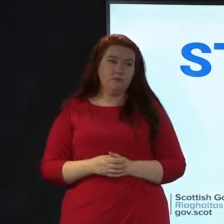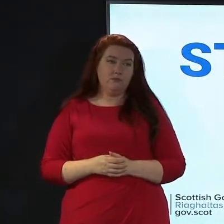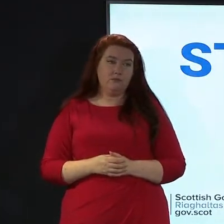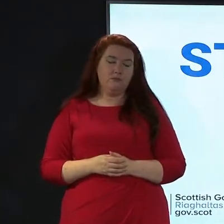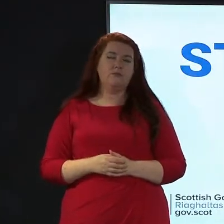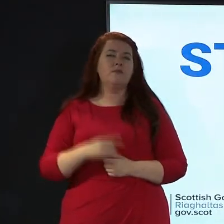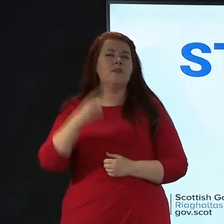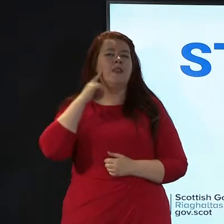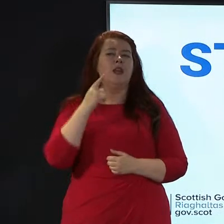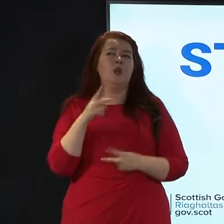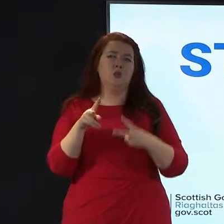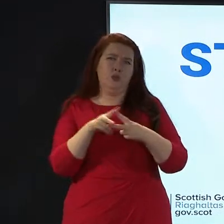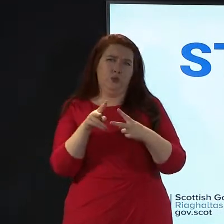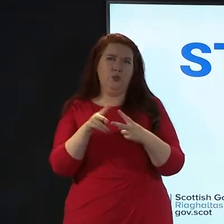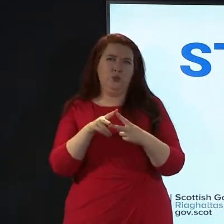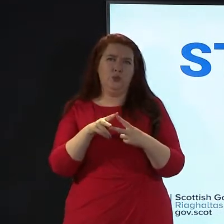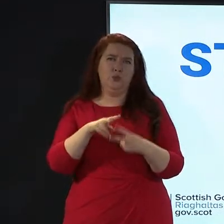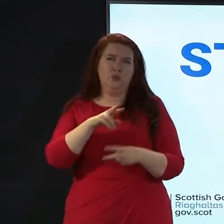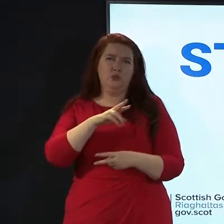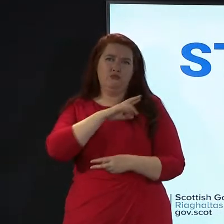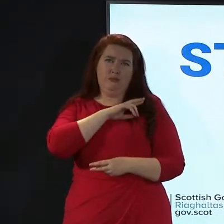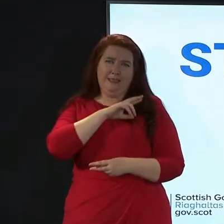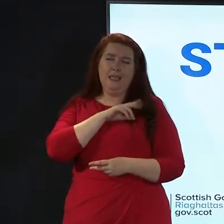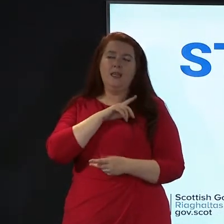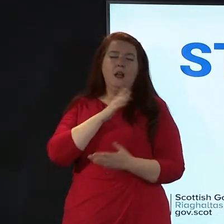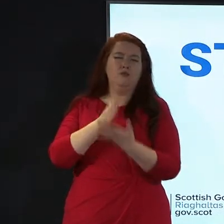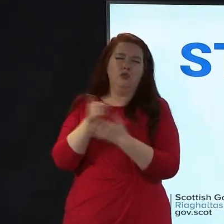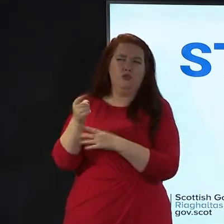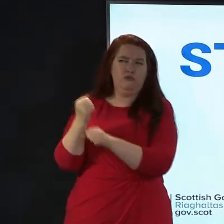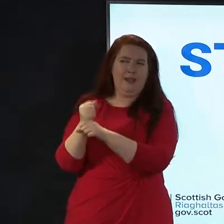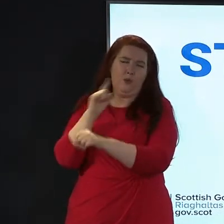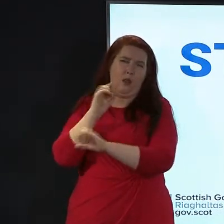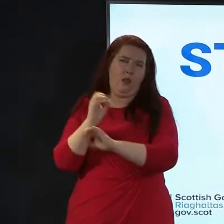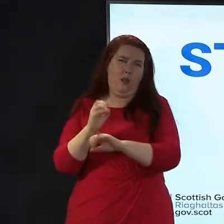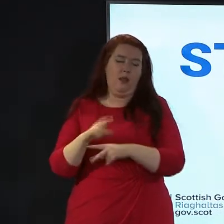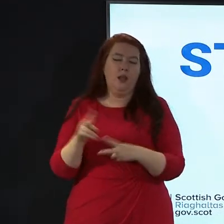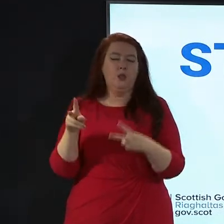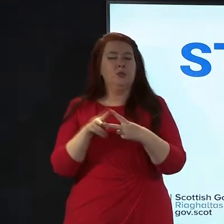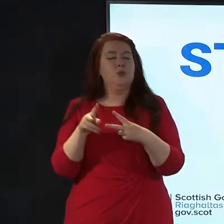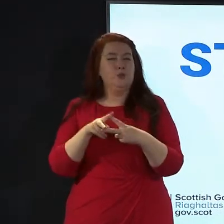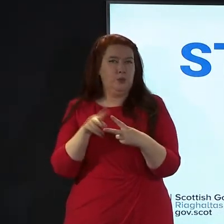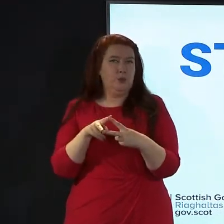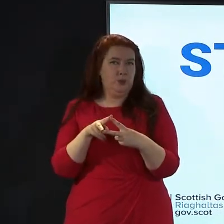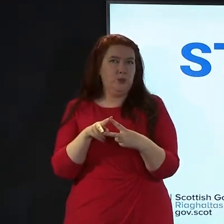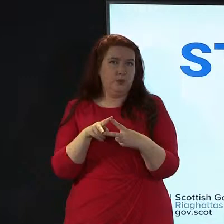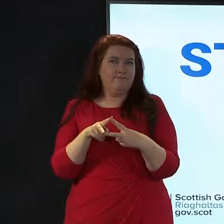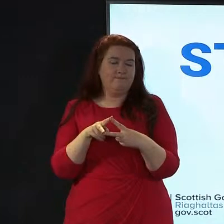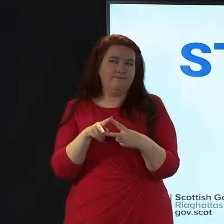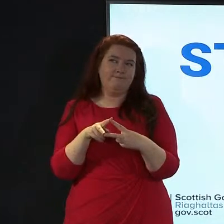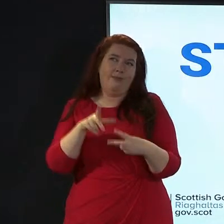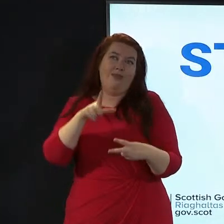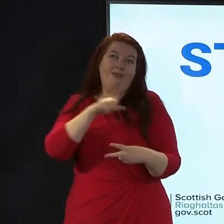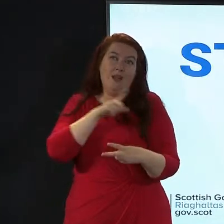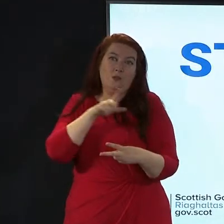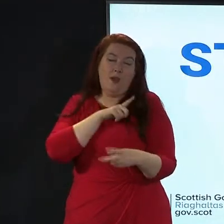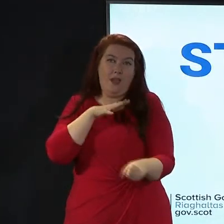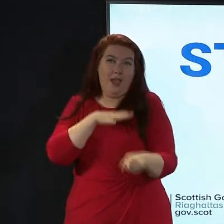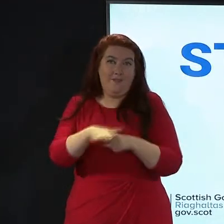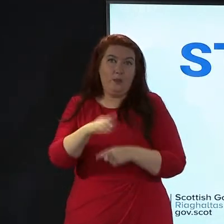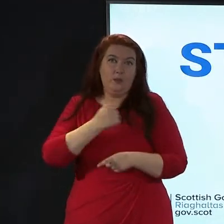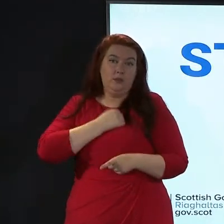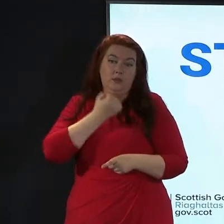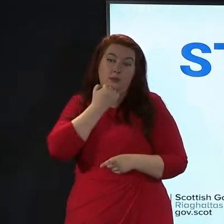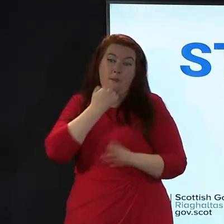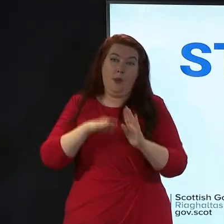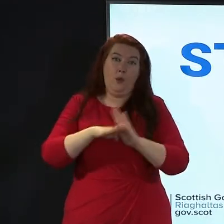Two factors, and Gregor will maybe want to say more about this. There are two factors in particular that may be influencing this, and put